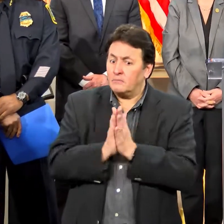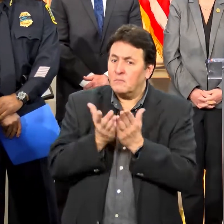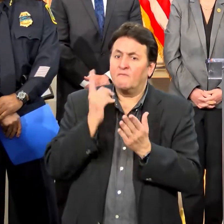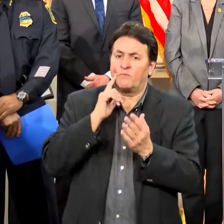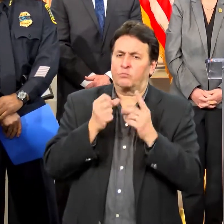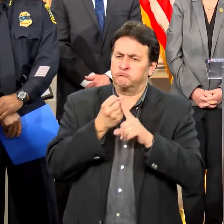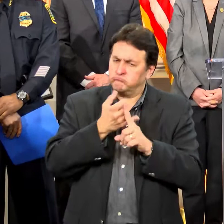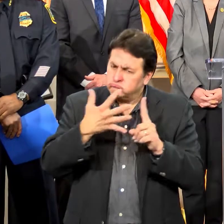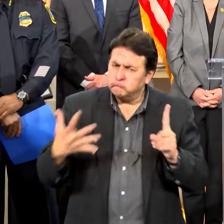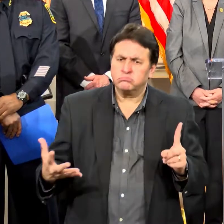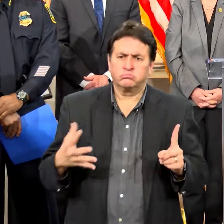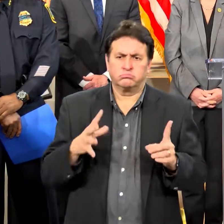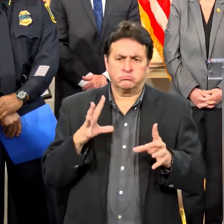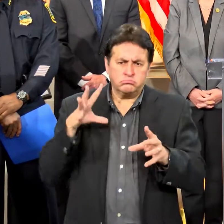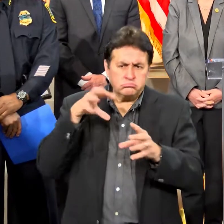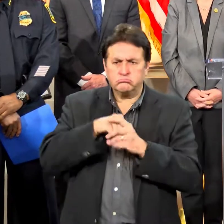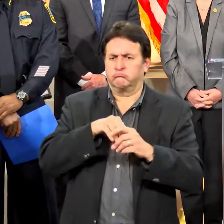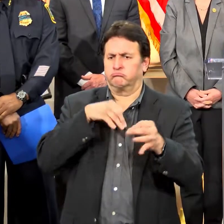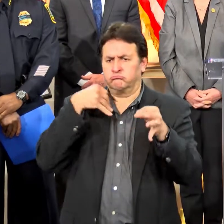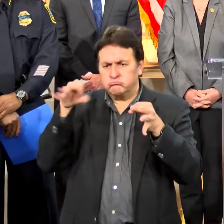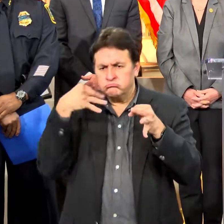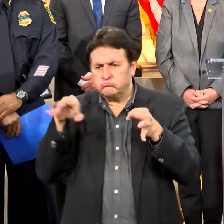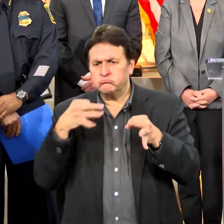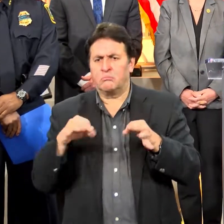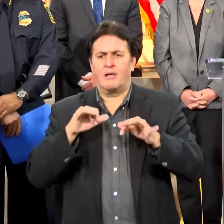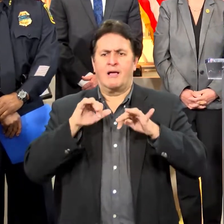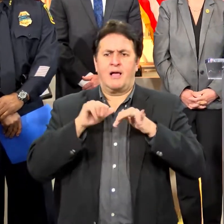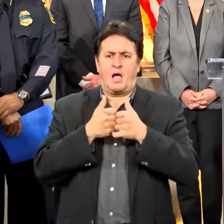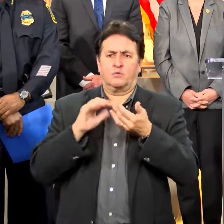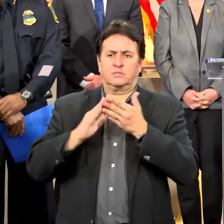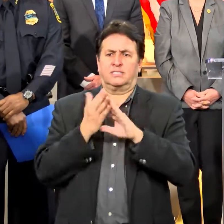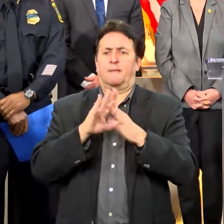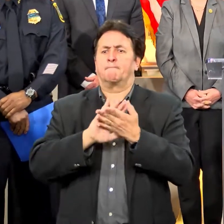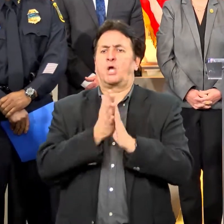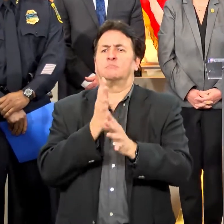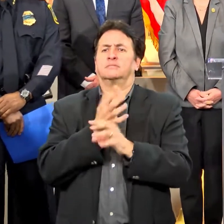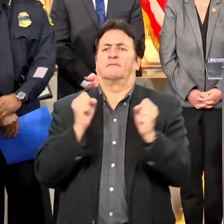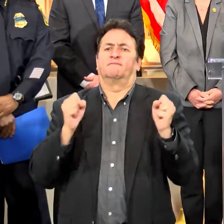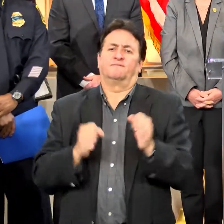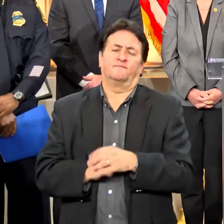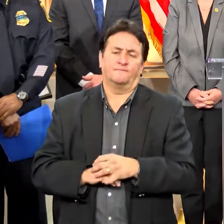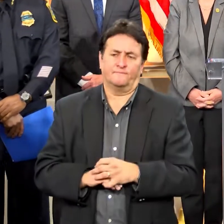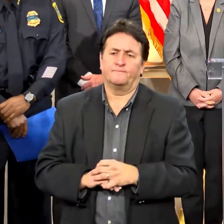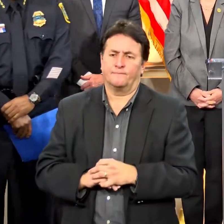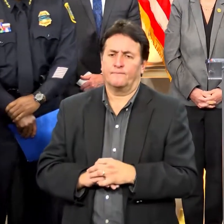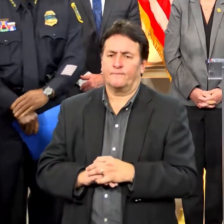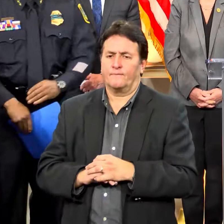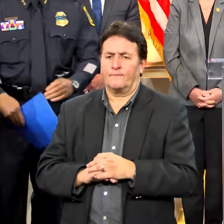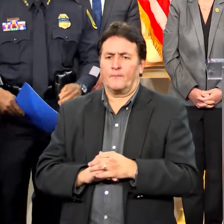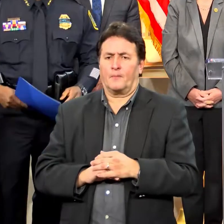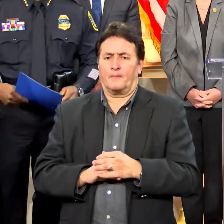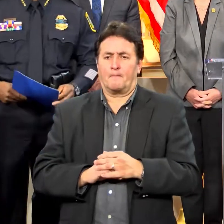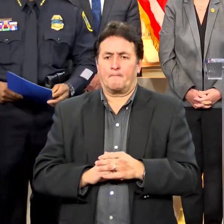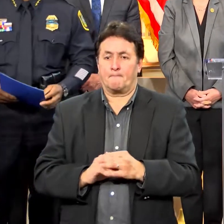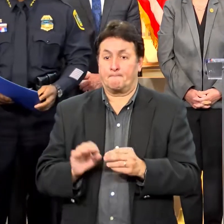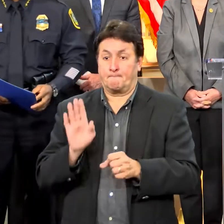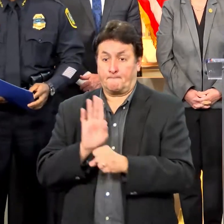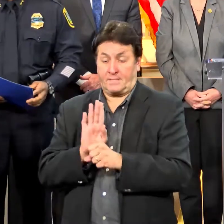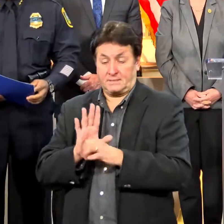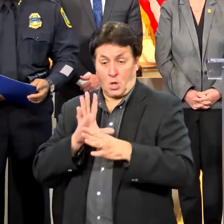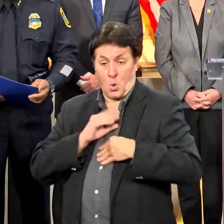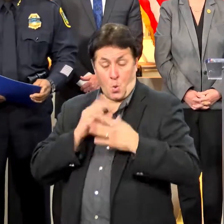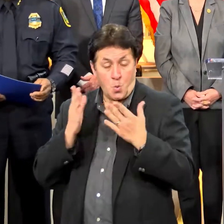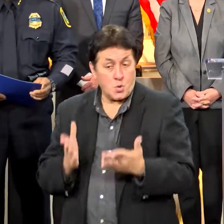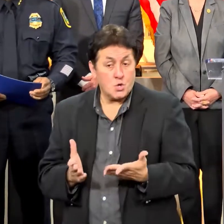can keep our city safe in years to come. With the collaboration of all stakeholders, including business owners,